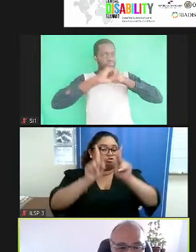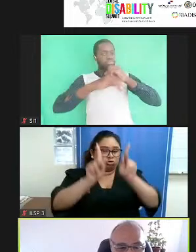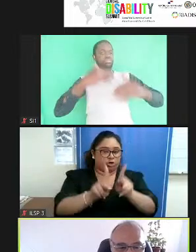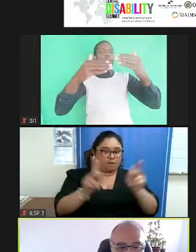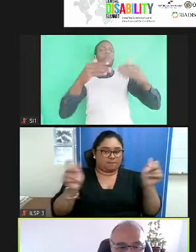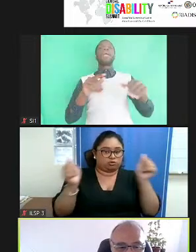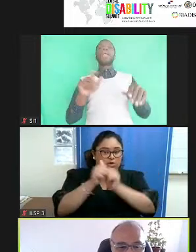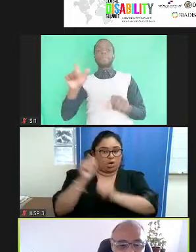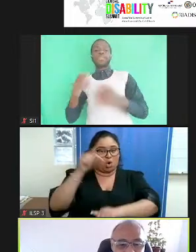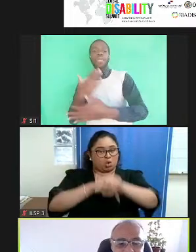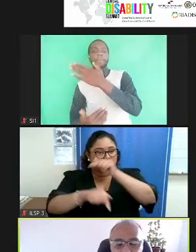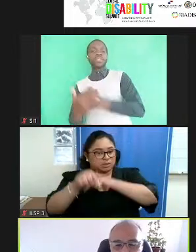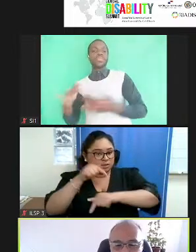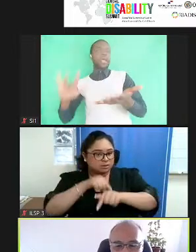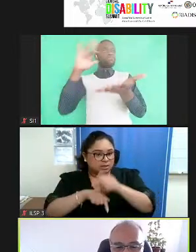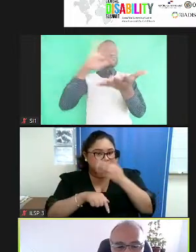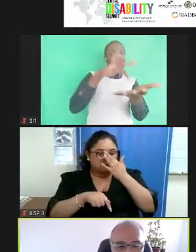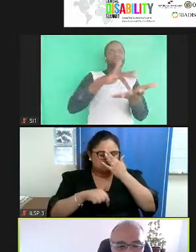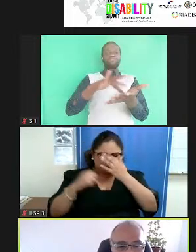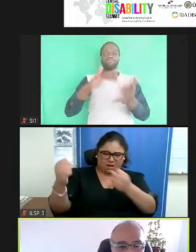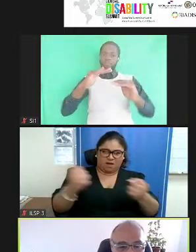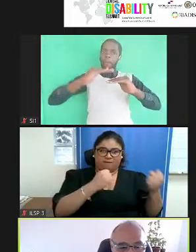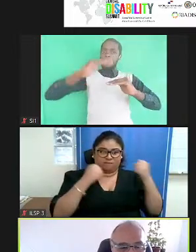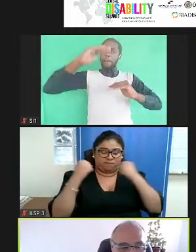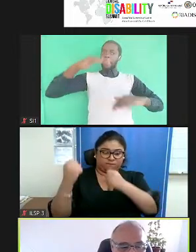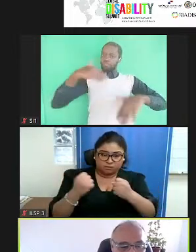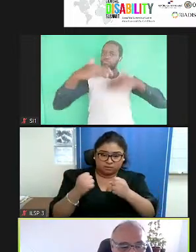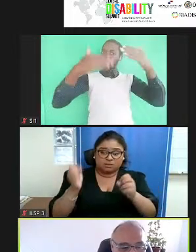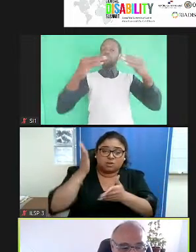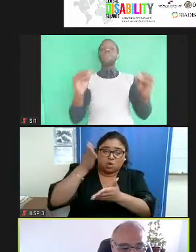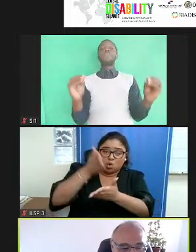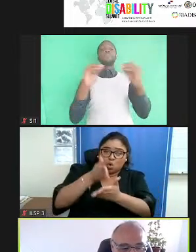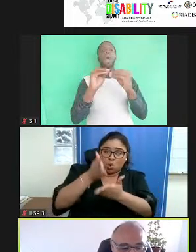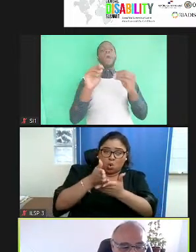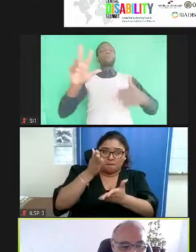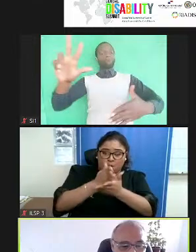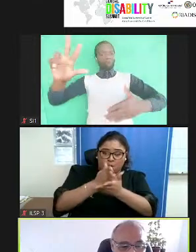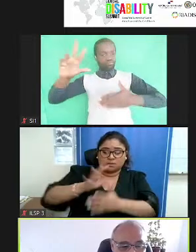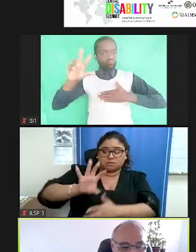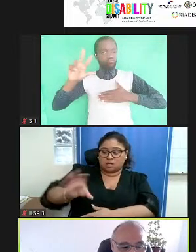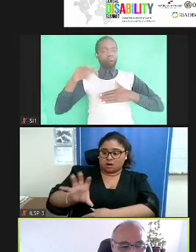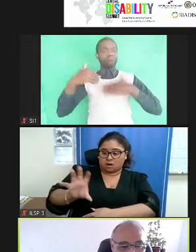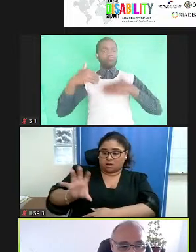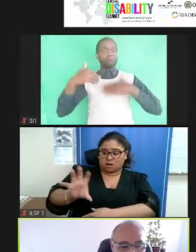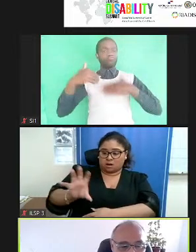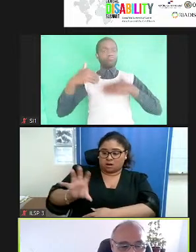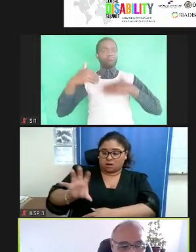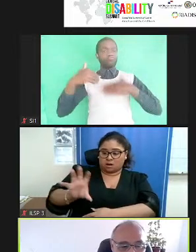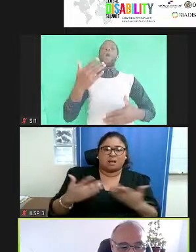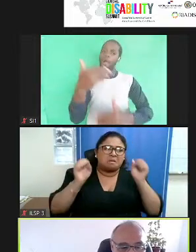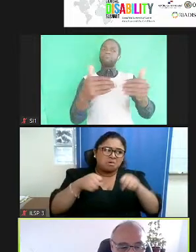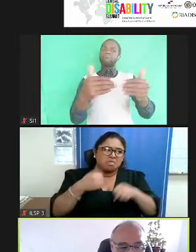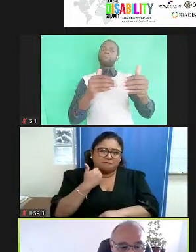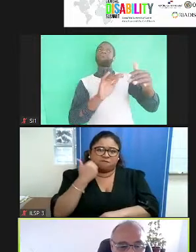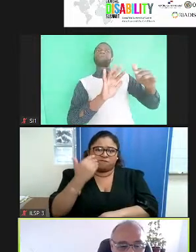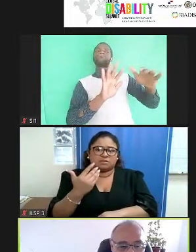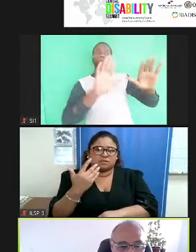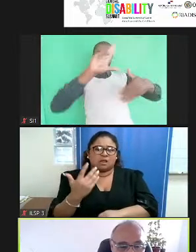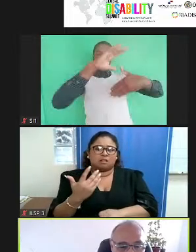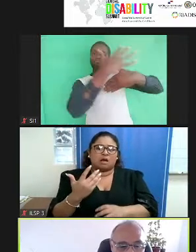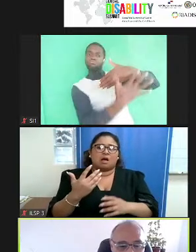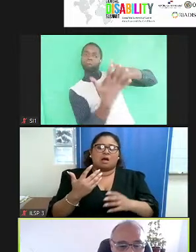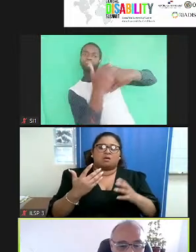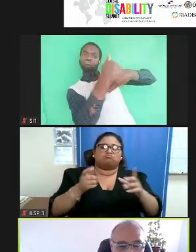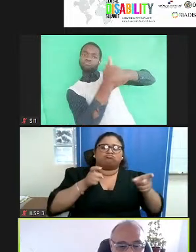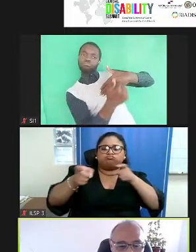the rights of persons with disabilities and strengthen their commitments at regional level that will facilitate